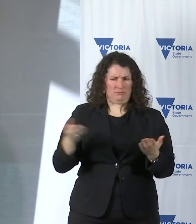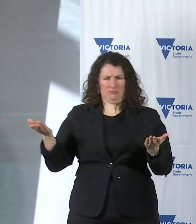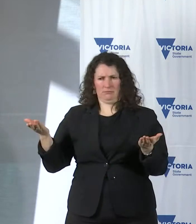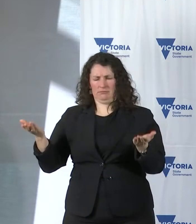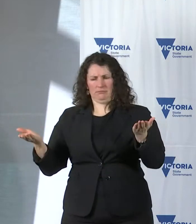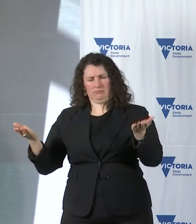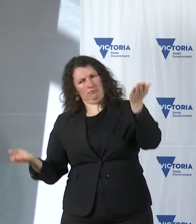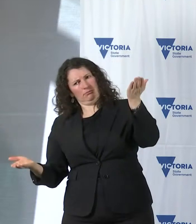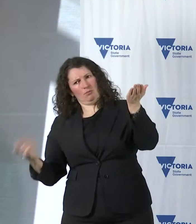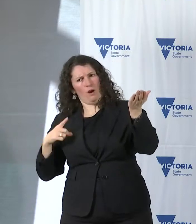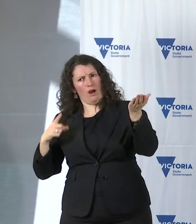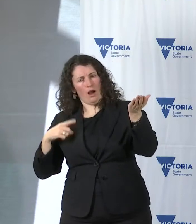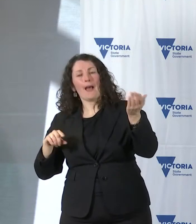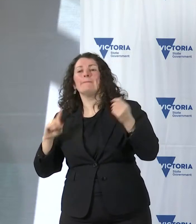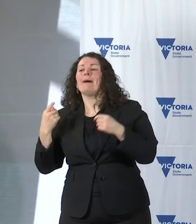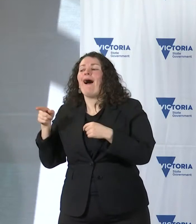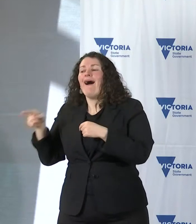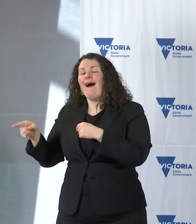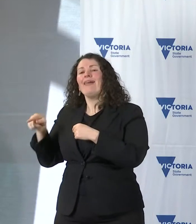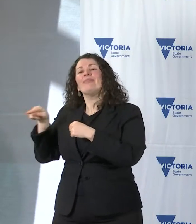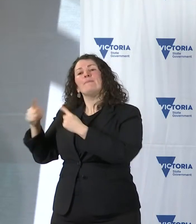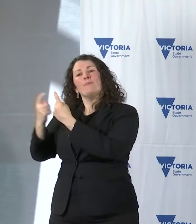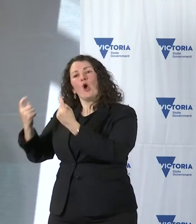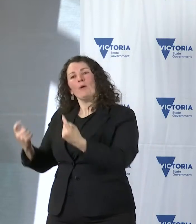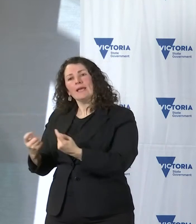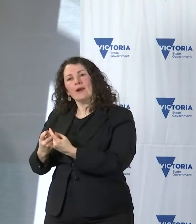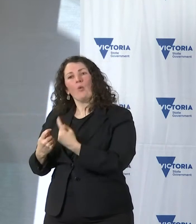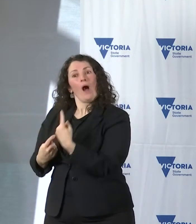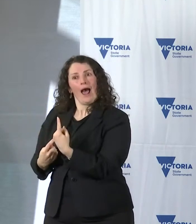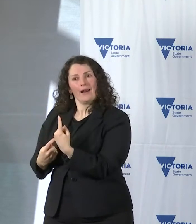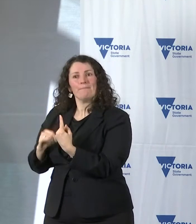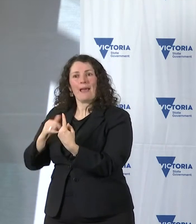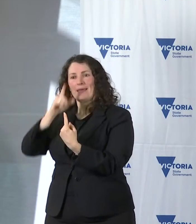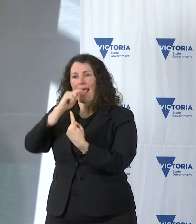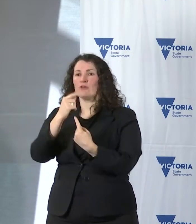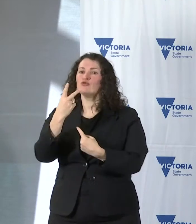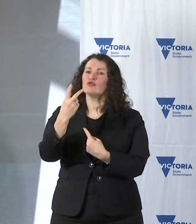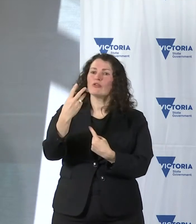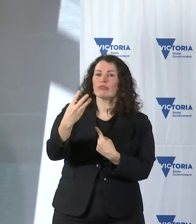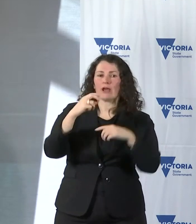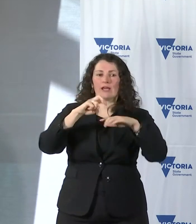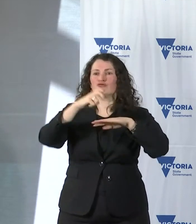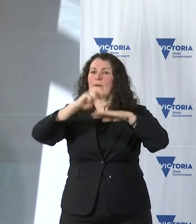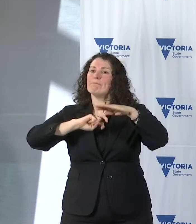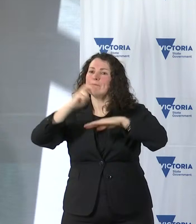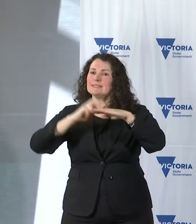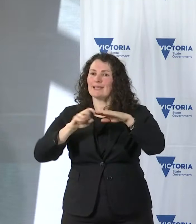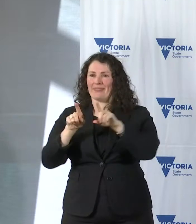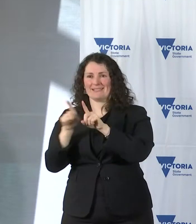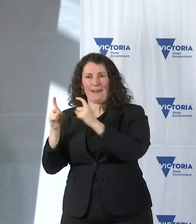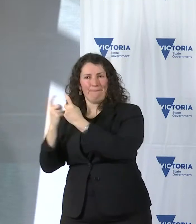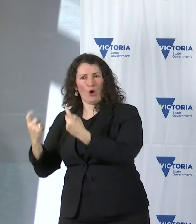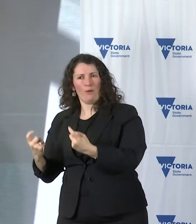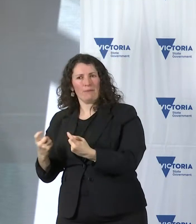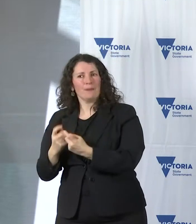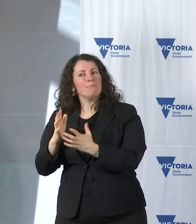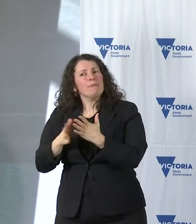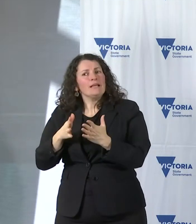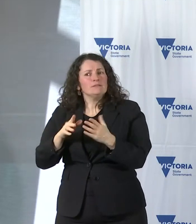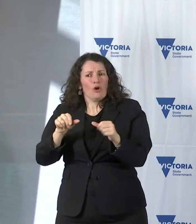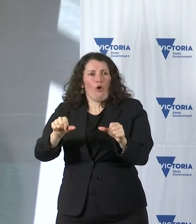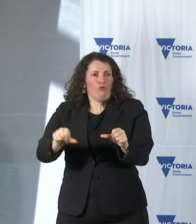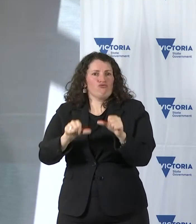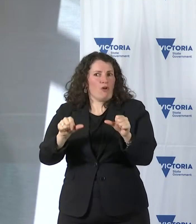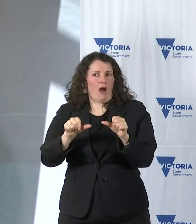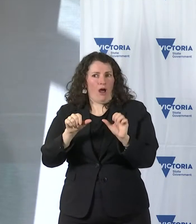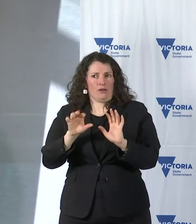largely explains that figure. But of course, we'll sit down with the national transport organisations